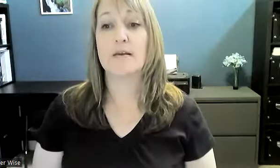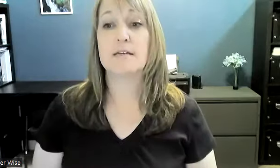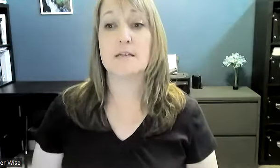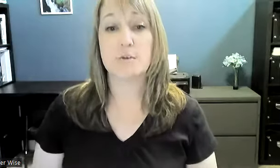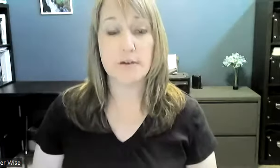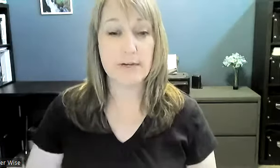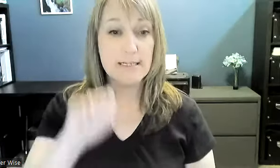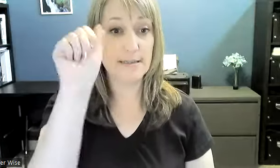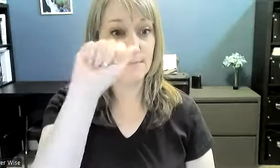dust or erase,